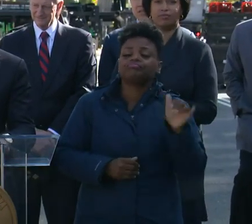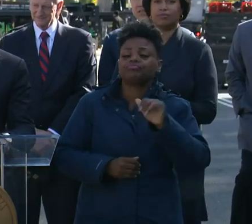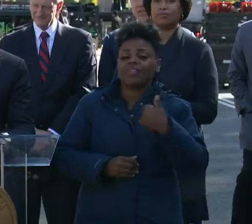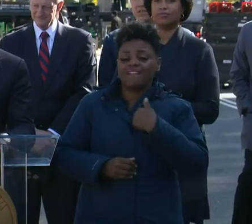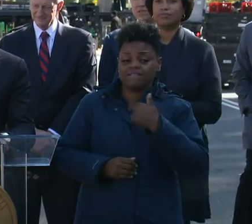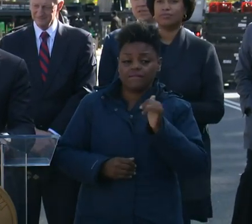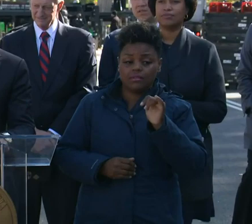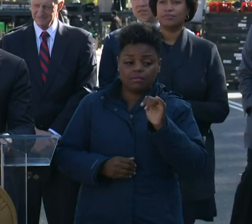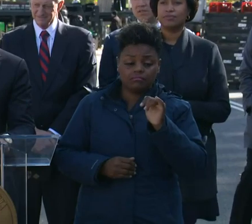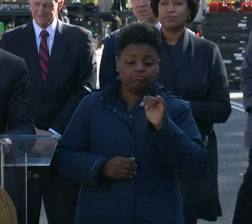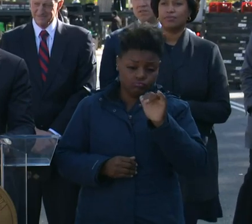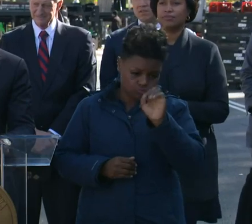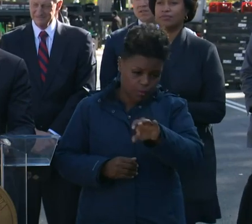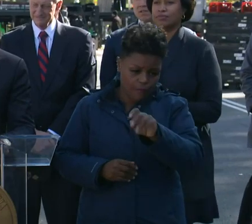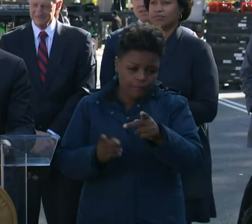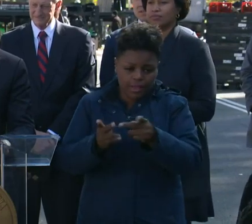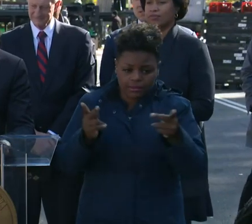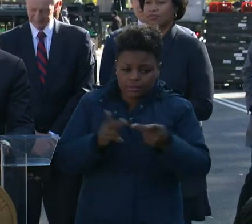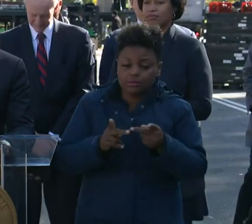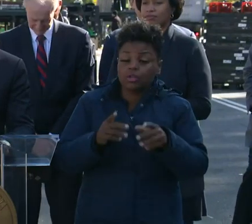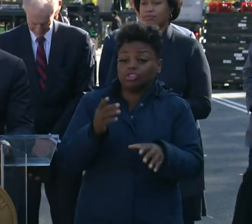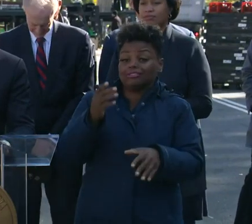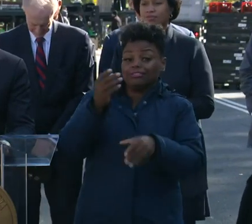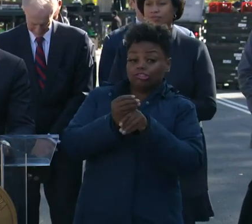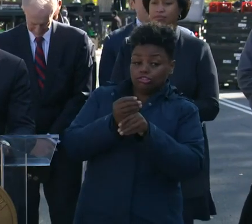information that you need to plan your trip is available on